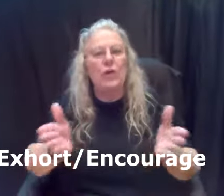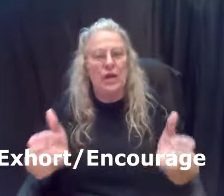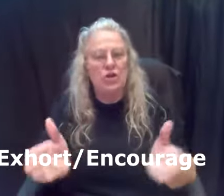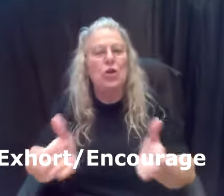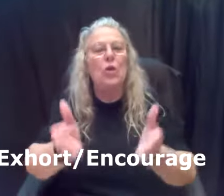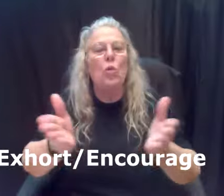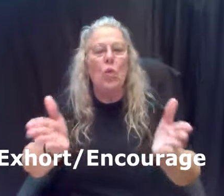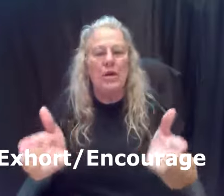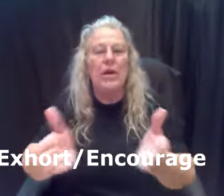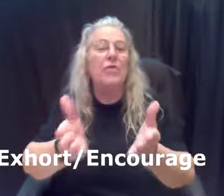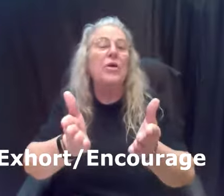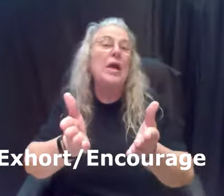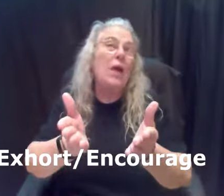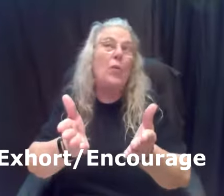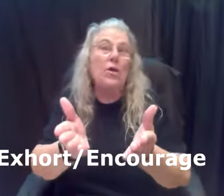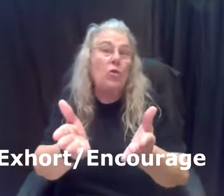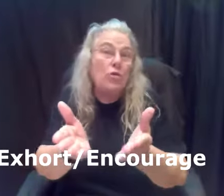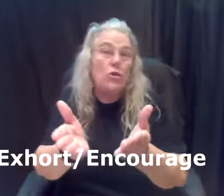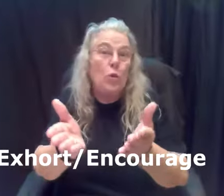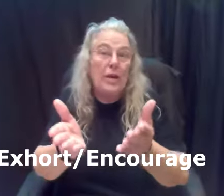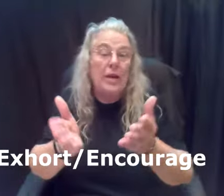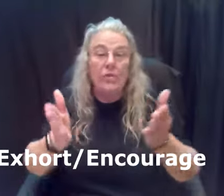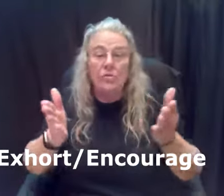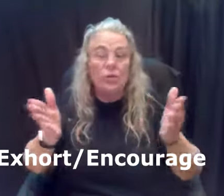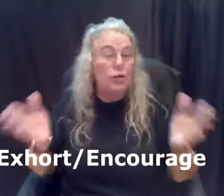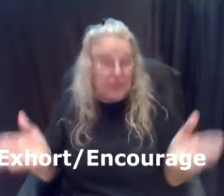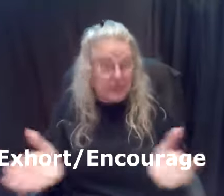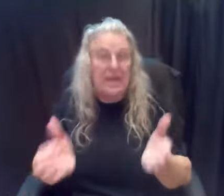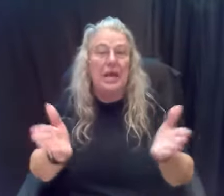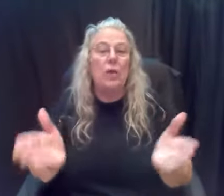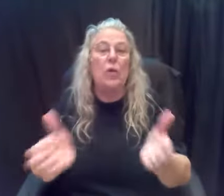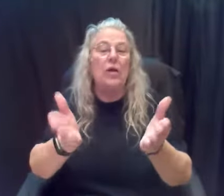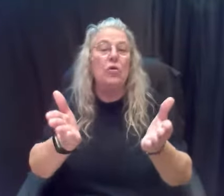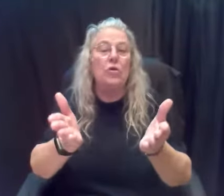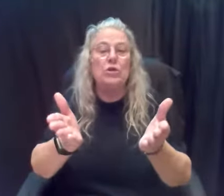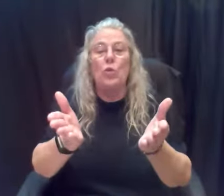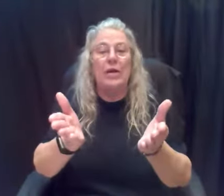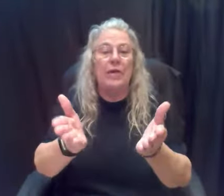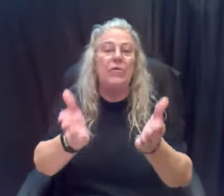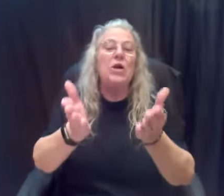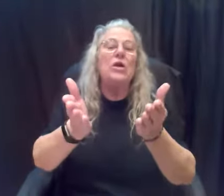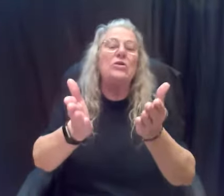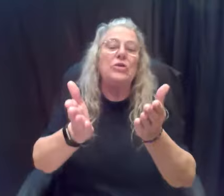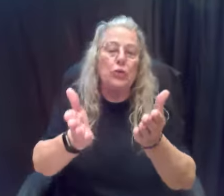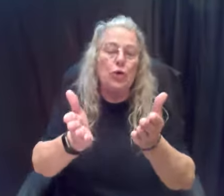encourage one another. And we encourage one another to sing, we encourage one another to do good